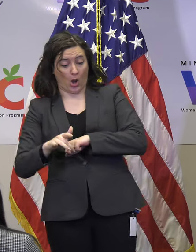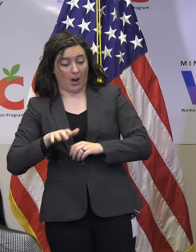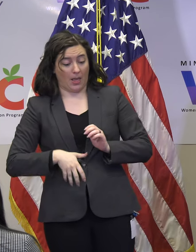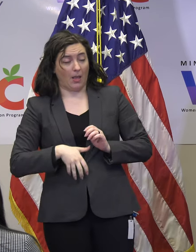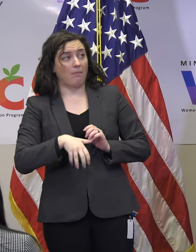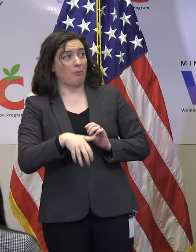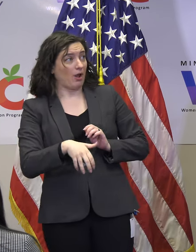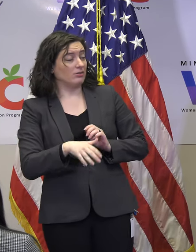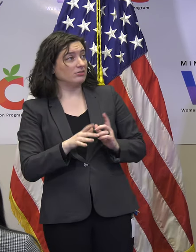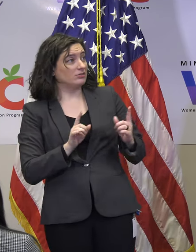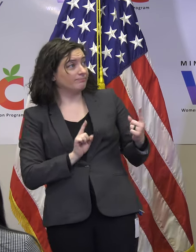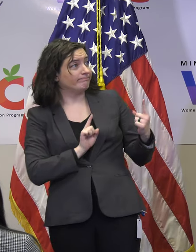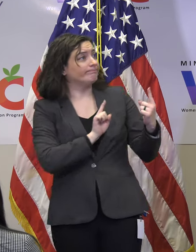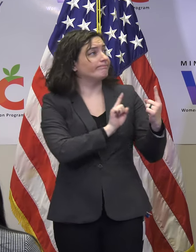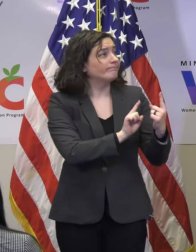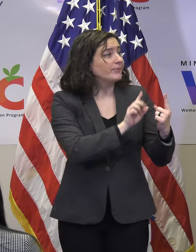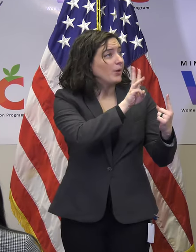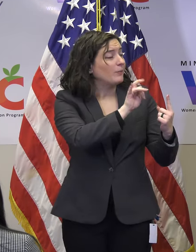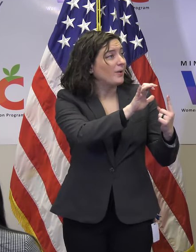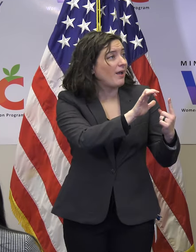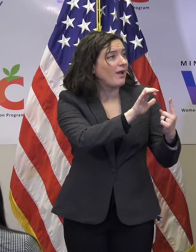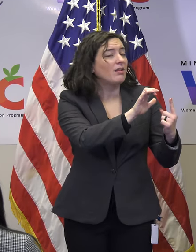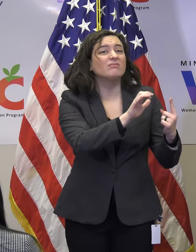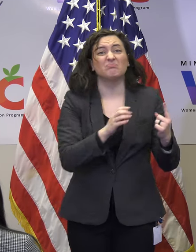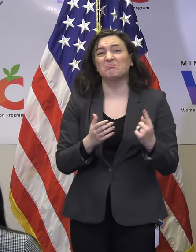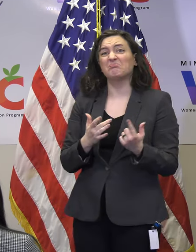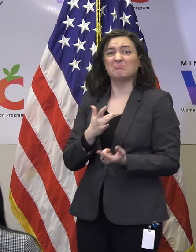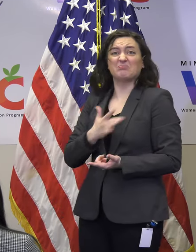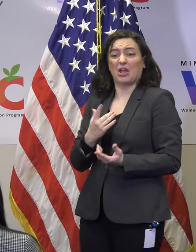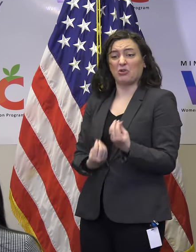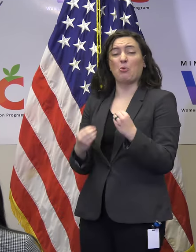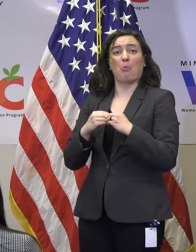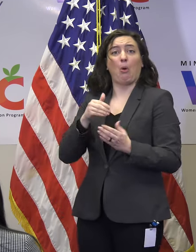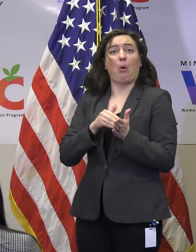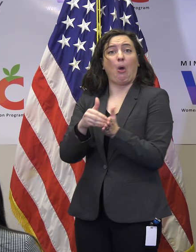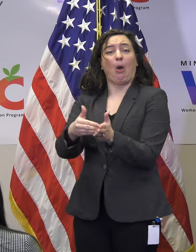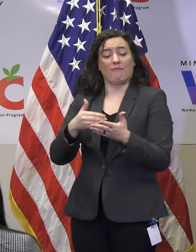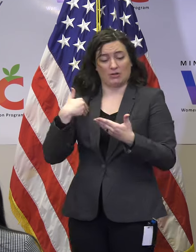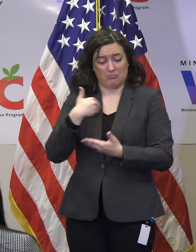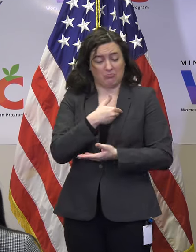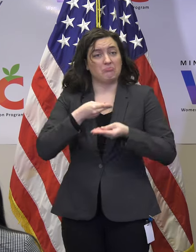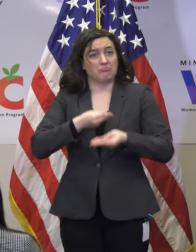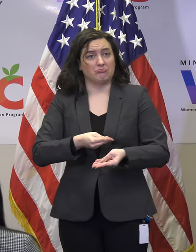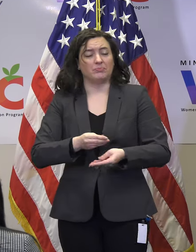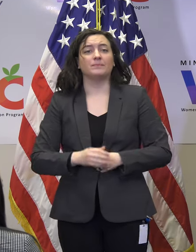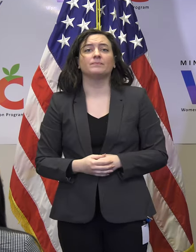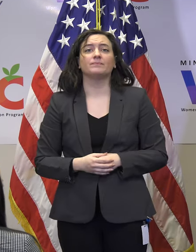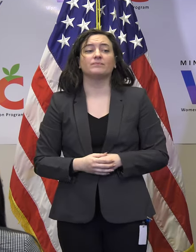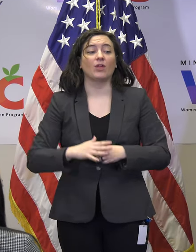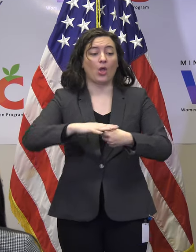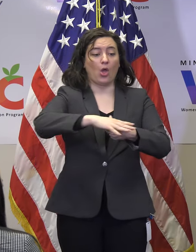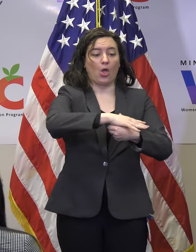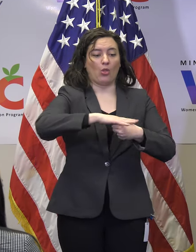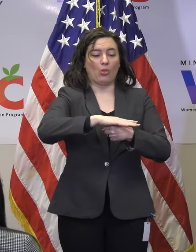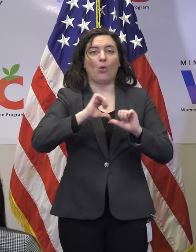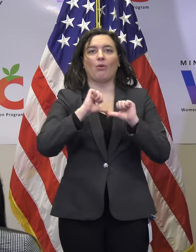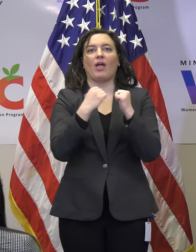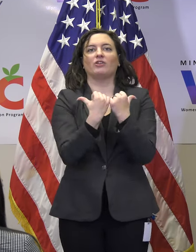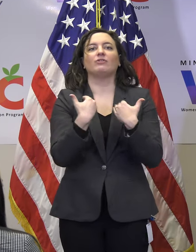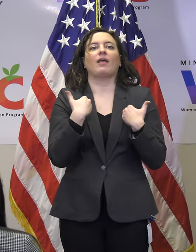to the one-on-one breastfeeding education and support. Many local agencies, including Ramsey County, have peer breastfeeding